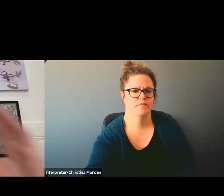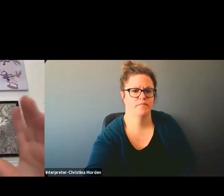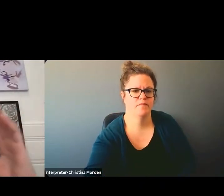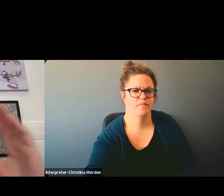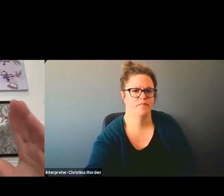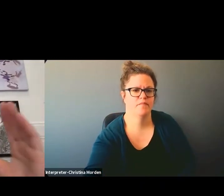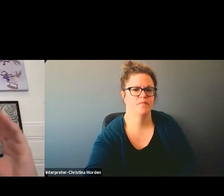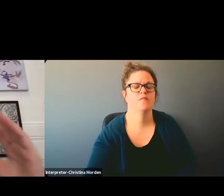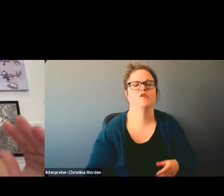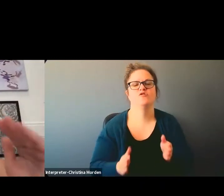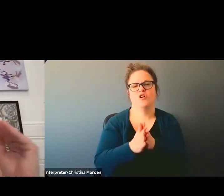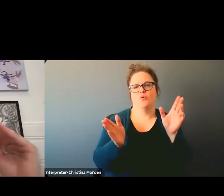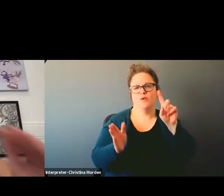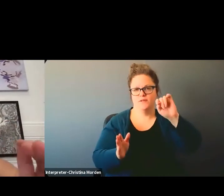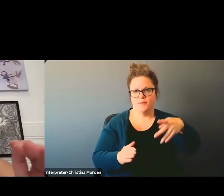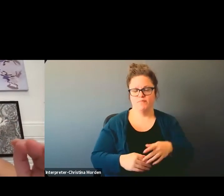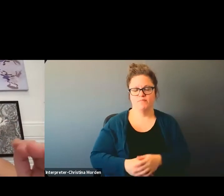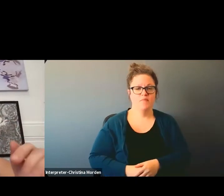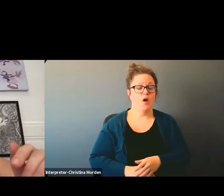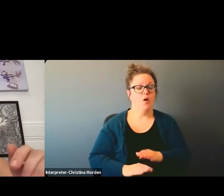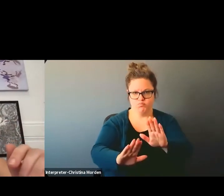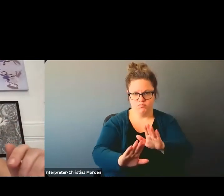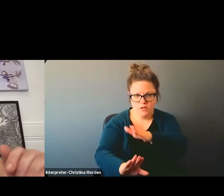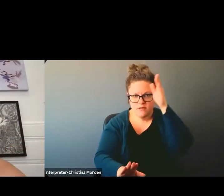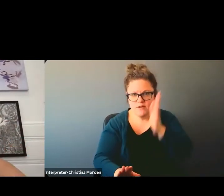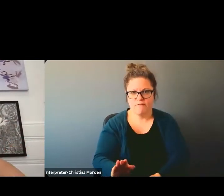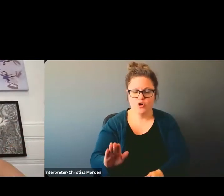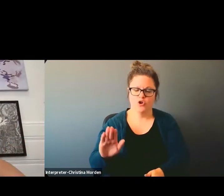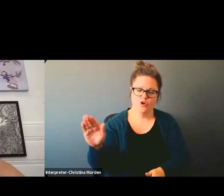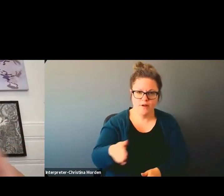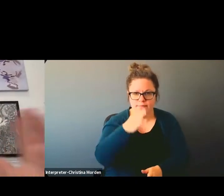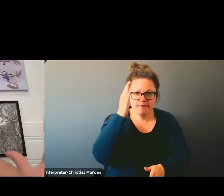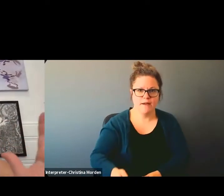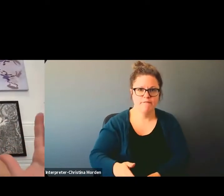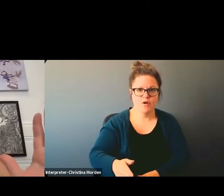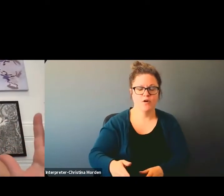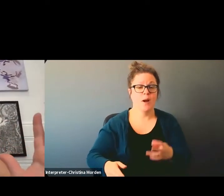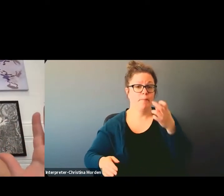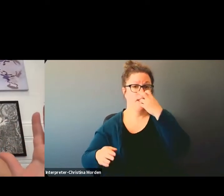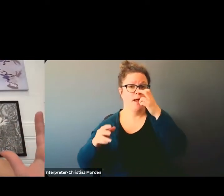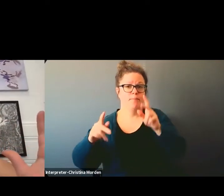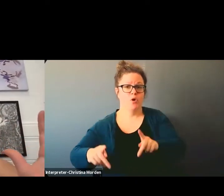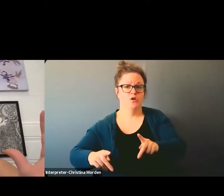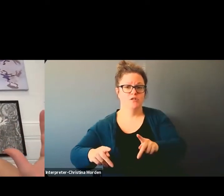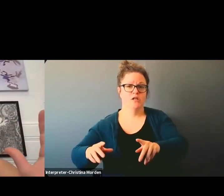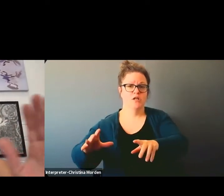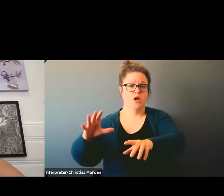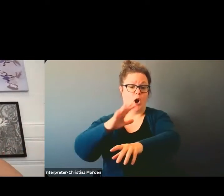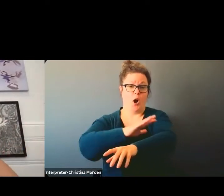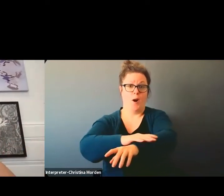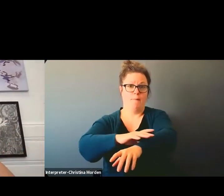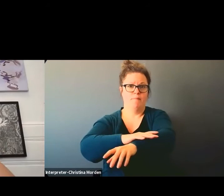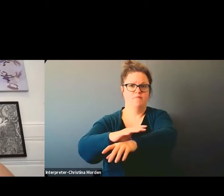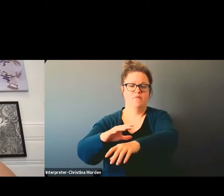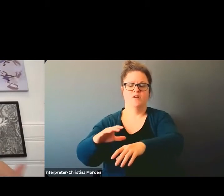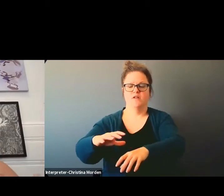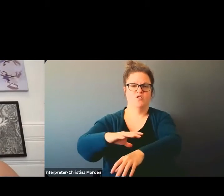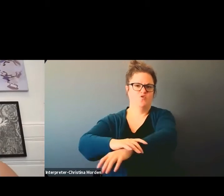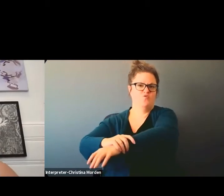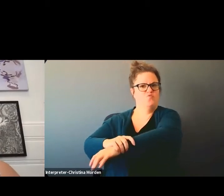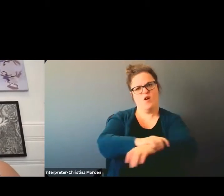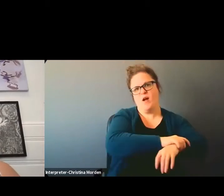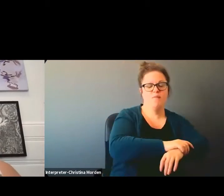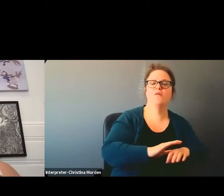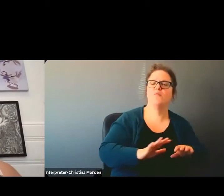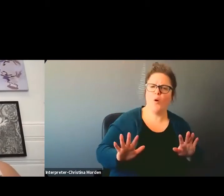ever take the arm of someone who's blind. That is just really bad manners. What you need to do is ask